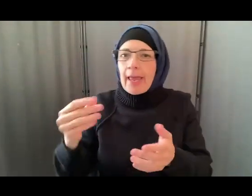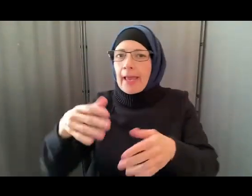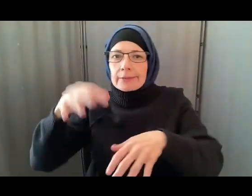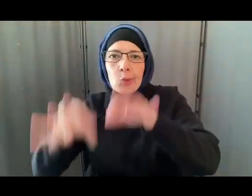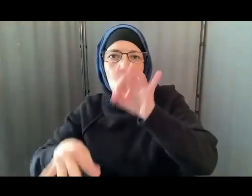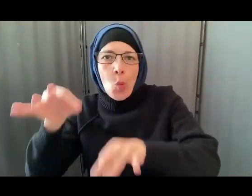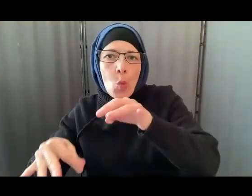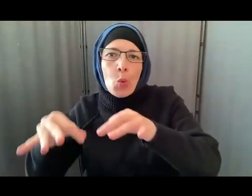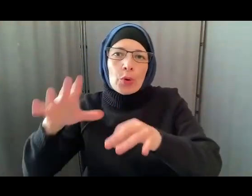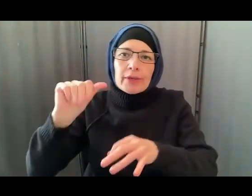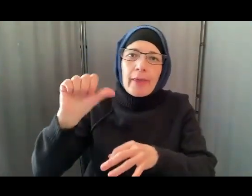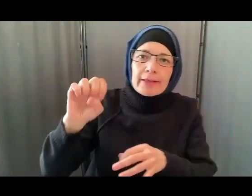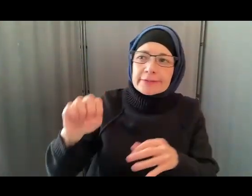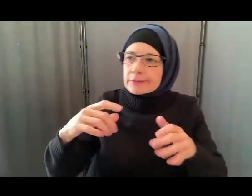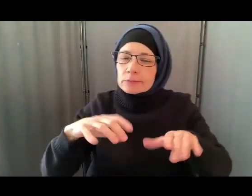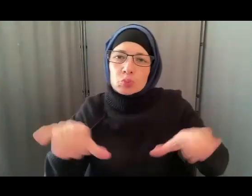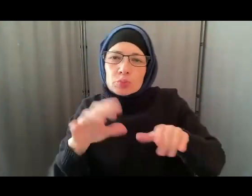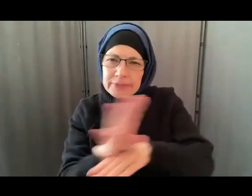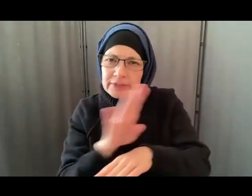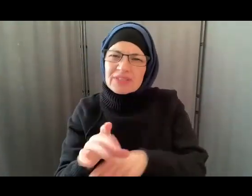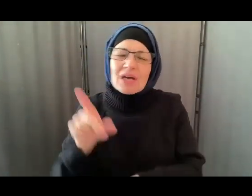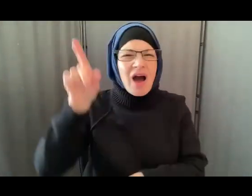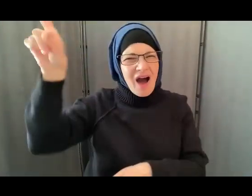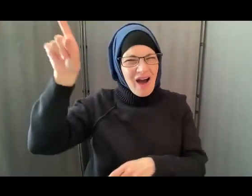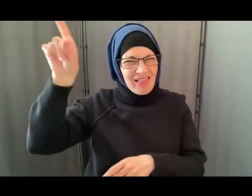conduct business. Allah's calling it play.